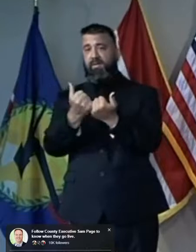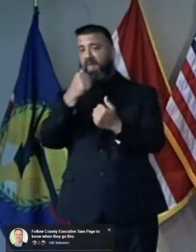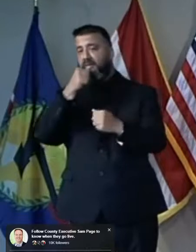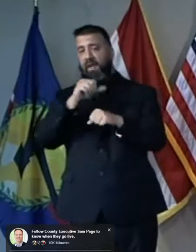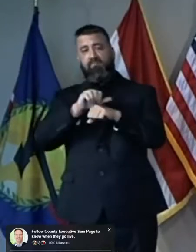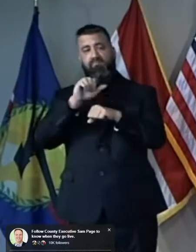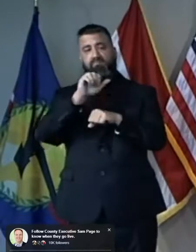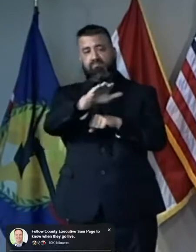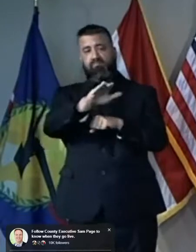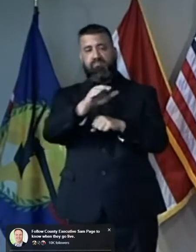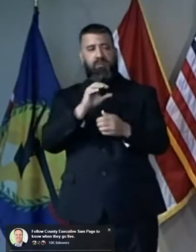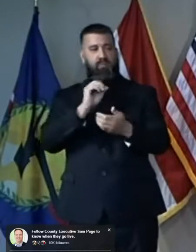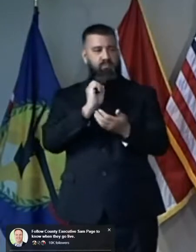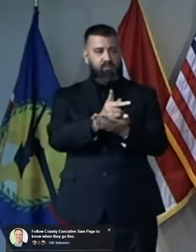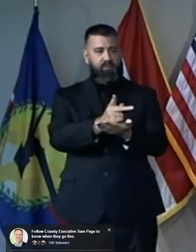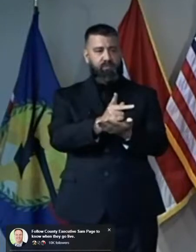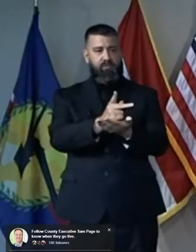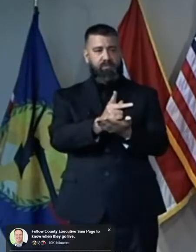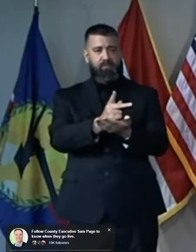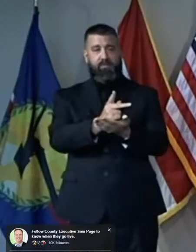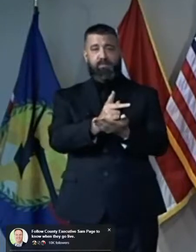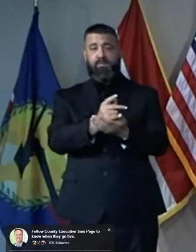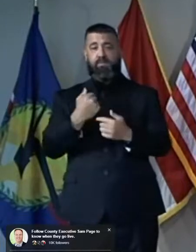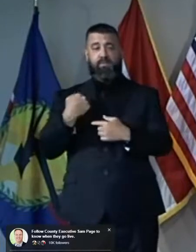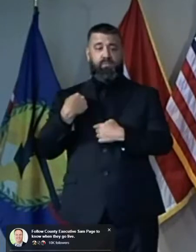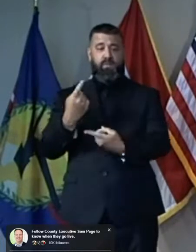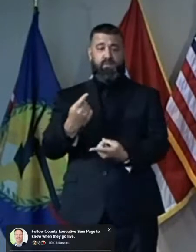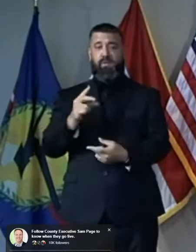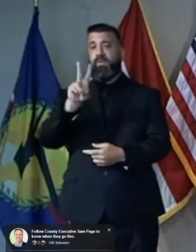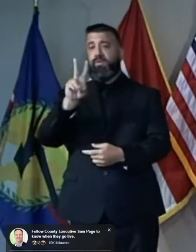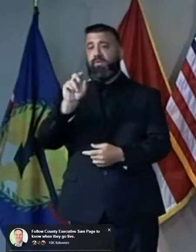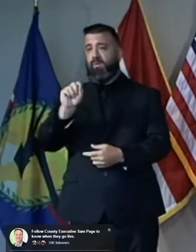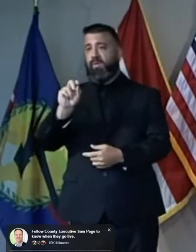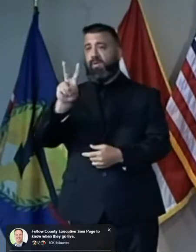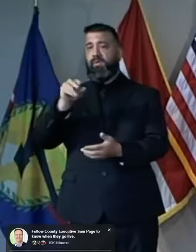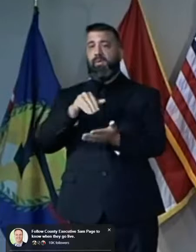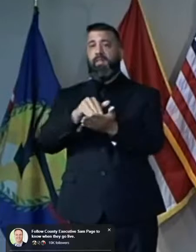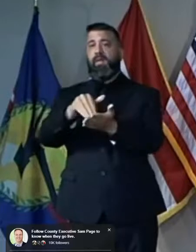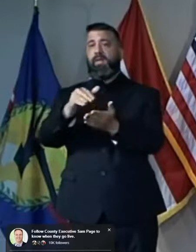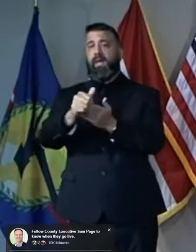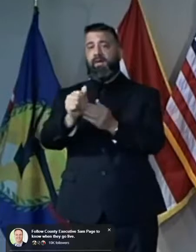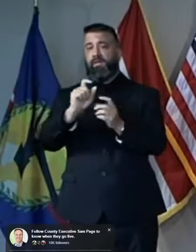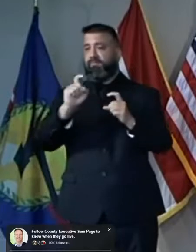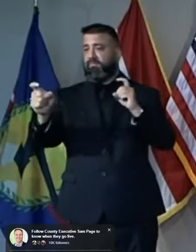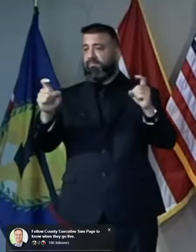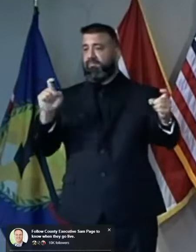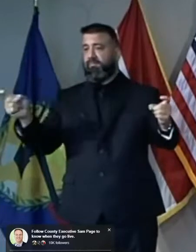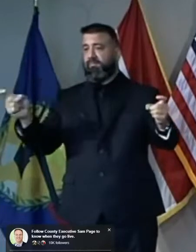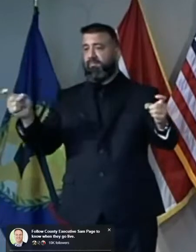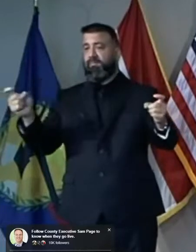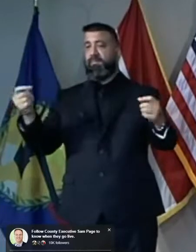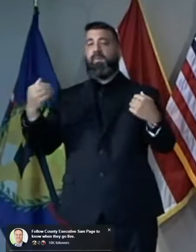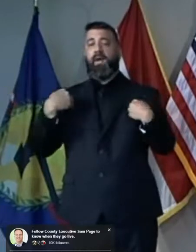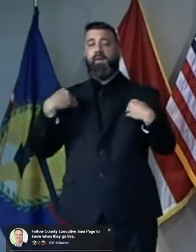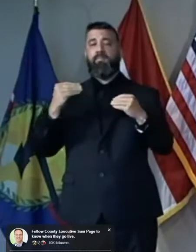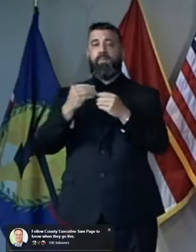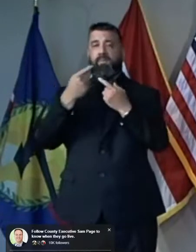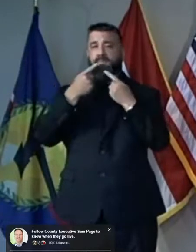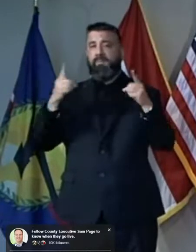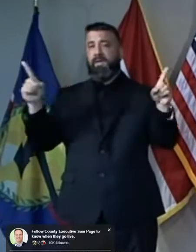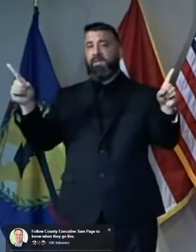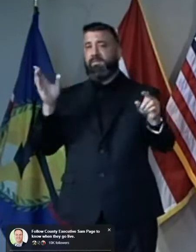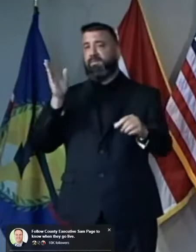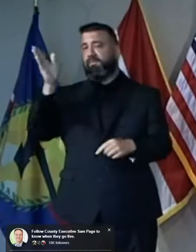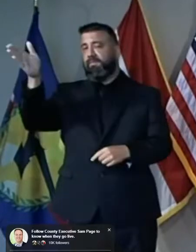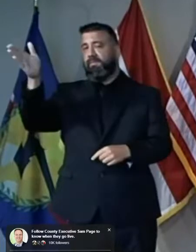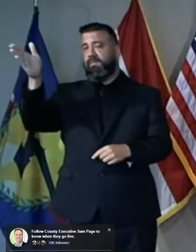award. We've awarded $2.2 million towards this effort so far. We'll have more announcements in the future as we continue